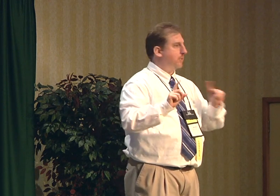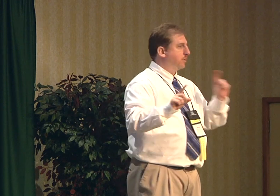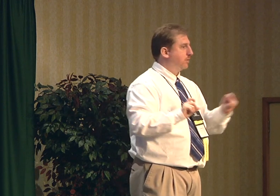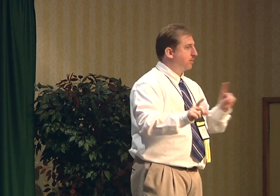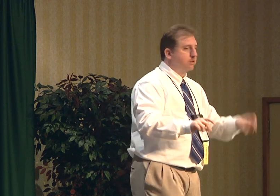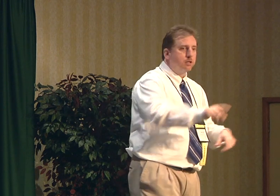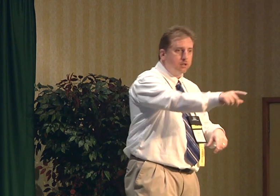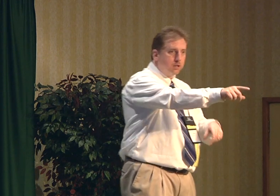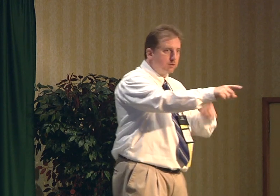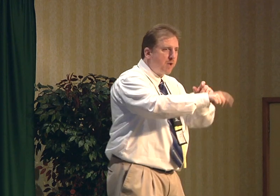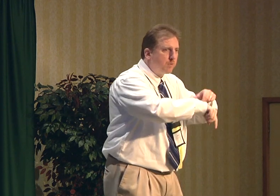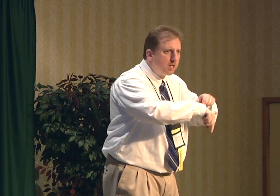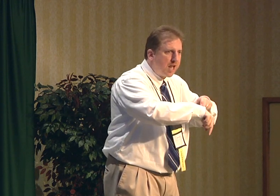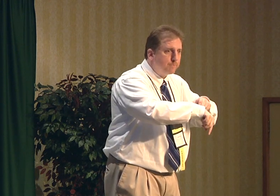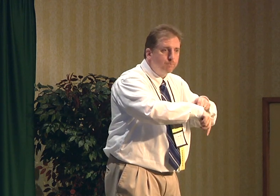Do we have any questions?